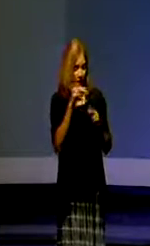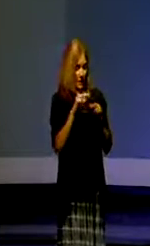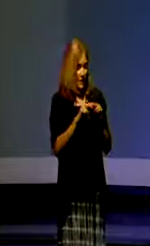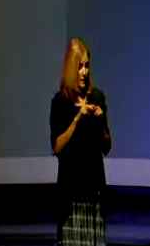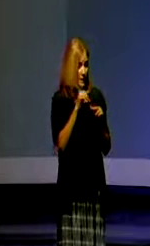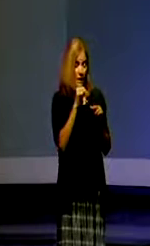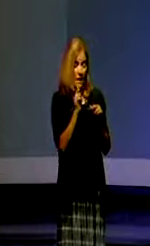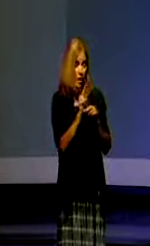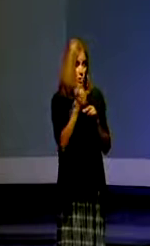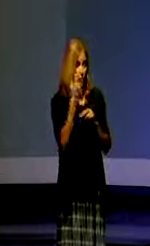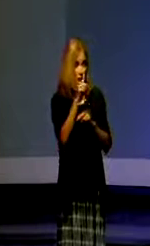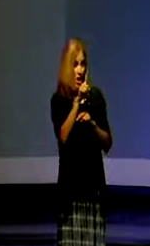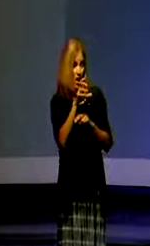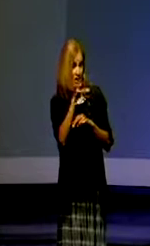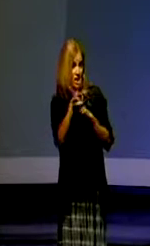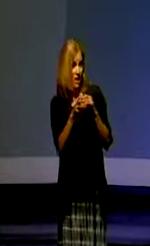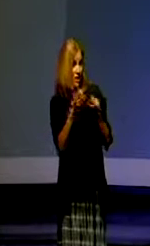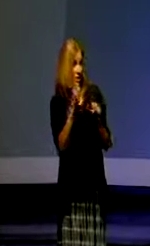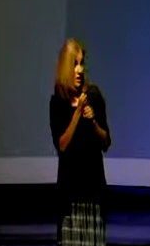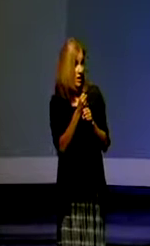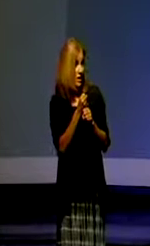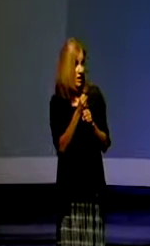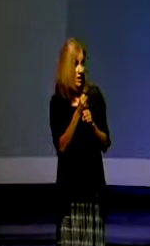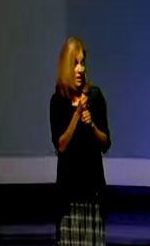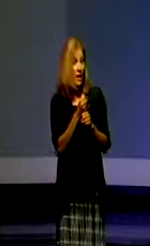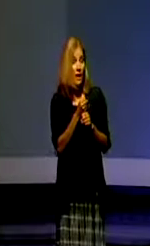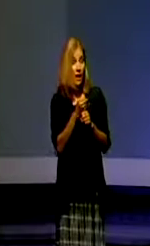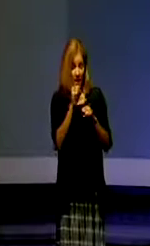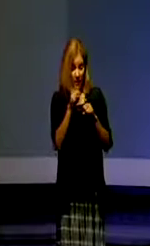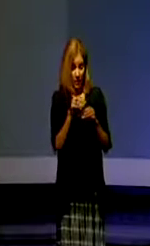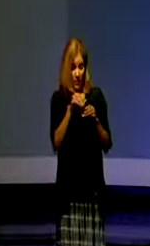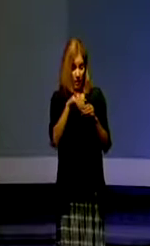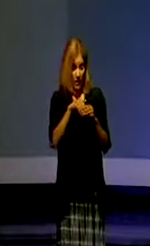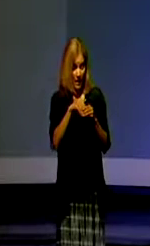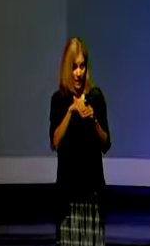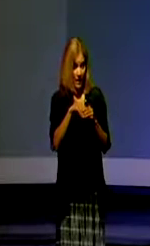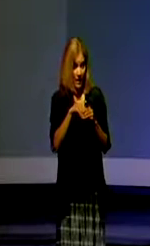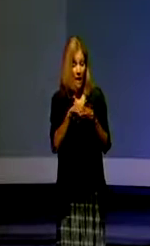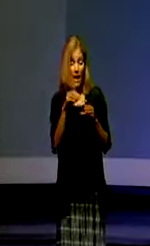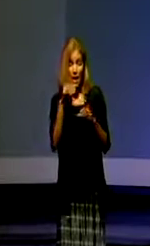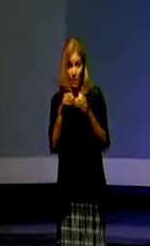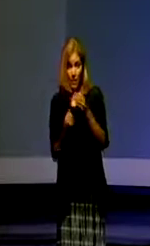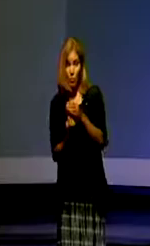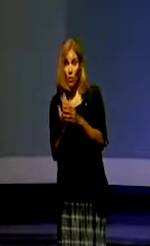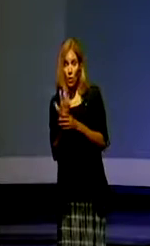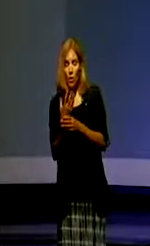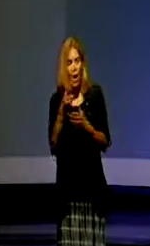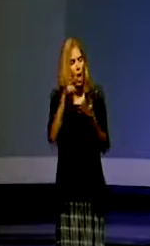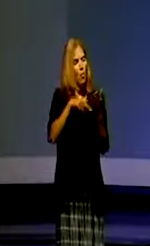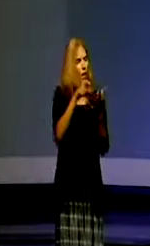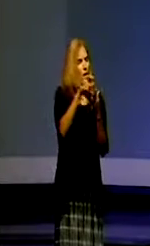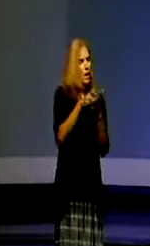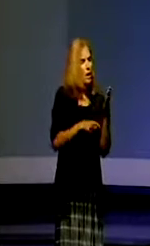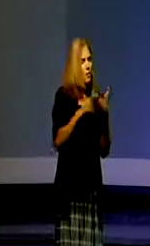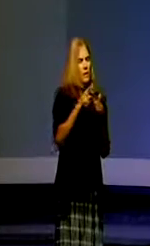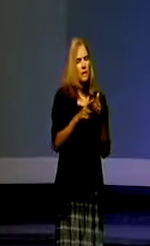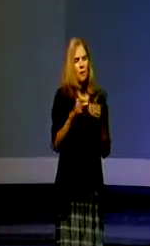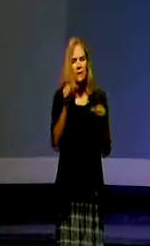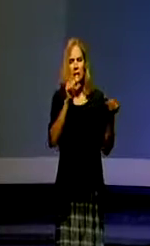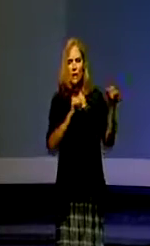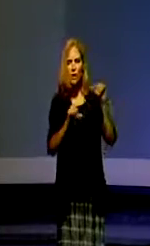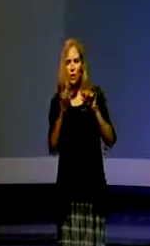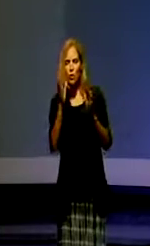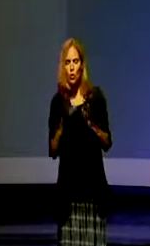being unused for hundreds of years, they can be planted and plants grow. I read an article about some scientists